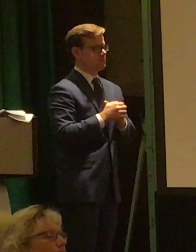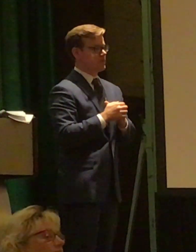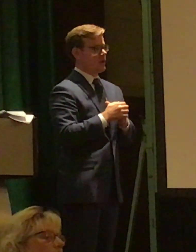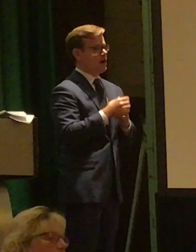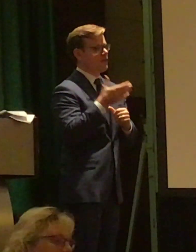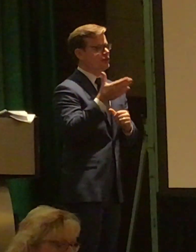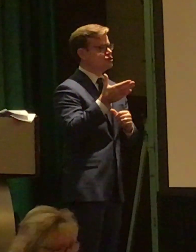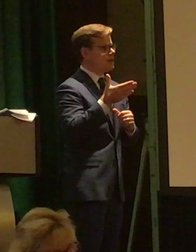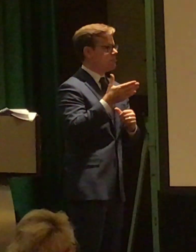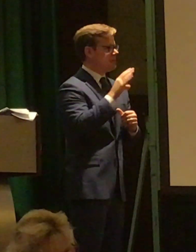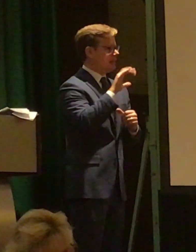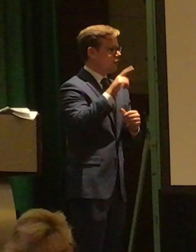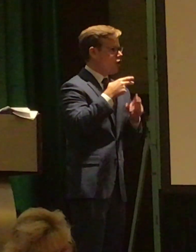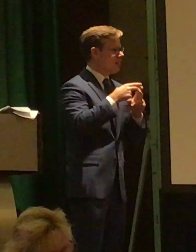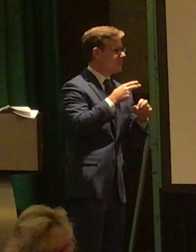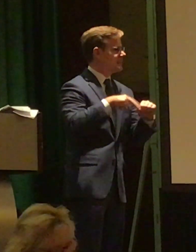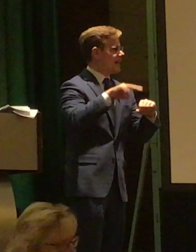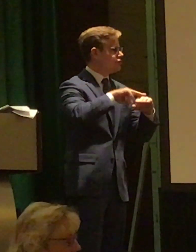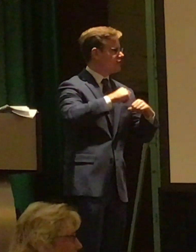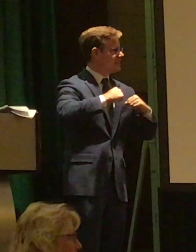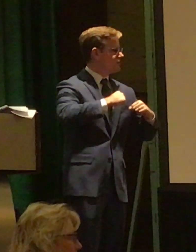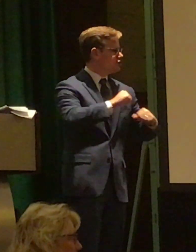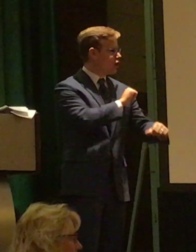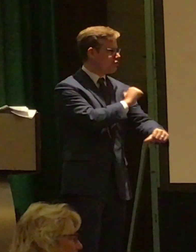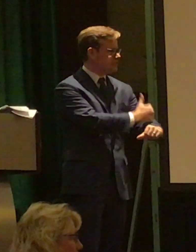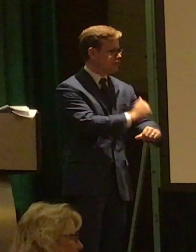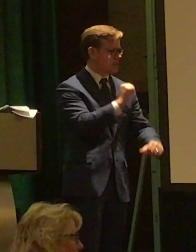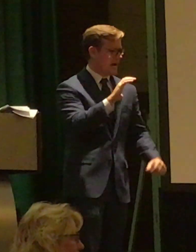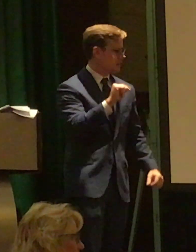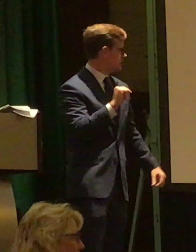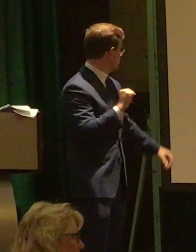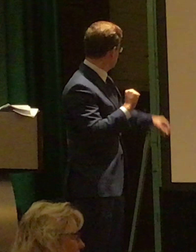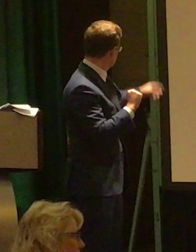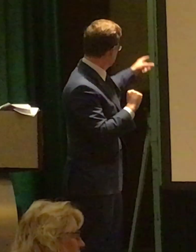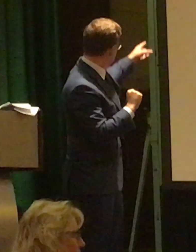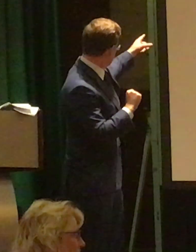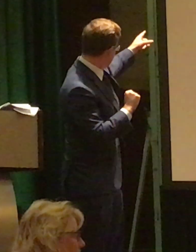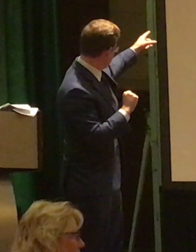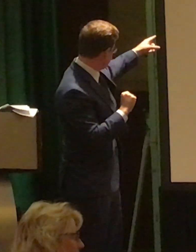a different strategy. There was a bill called